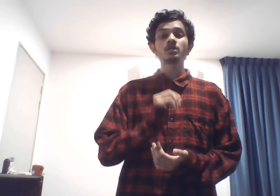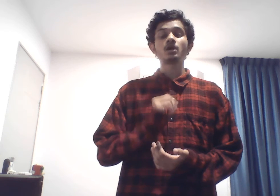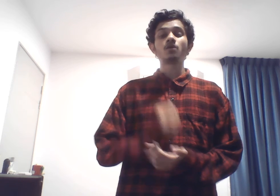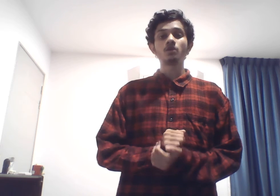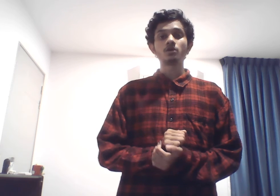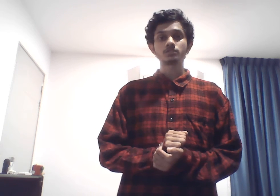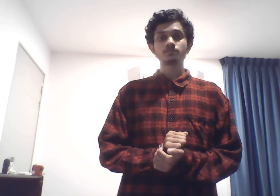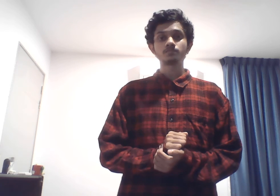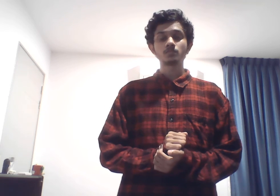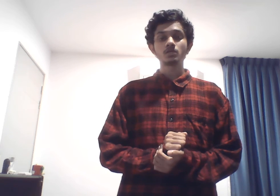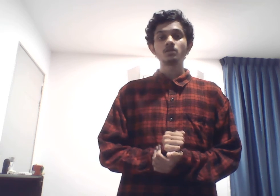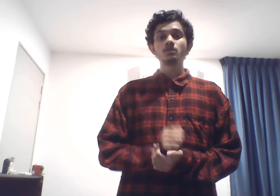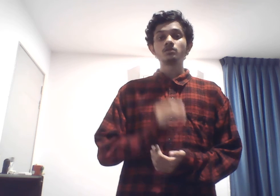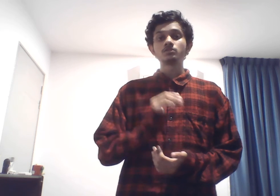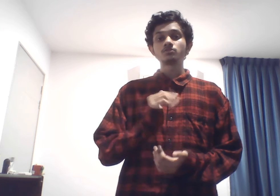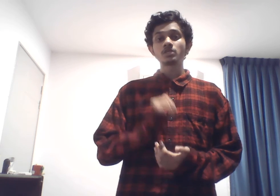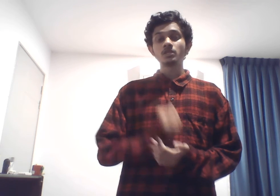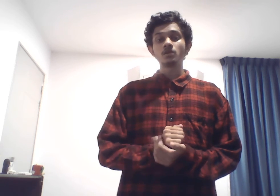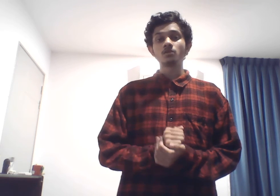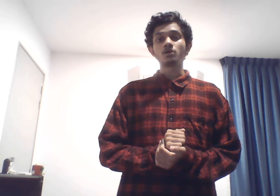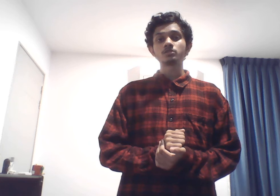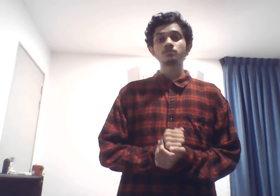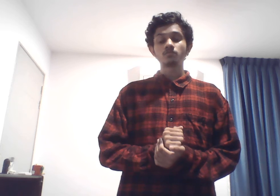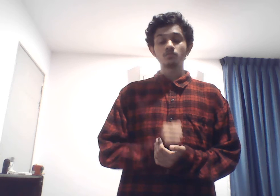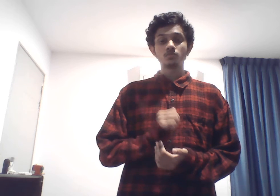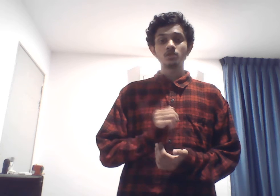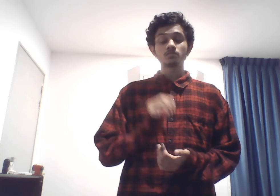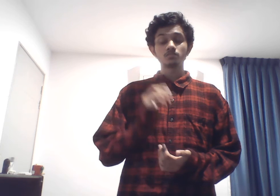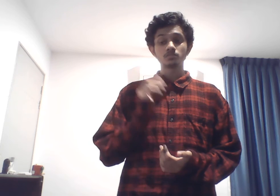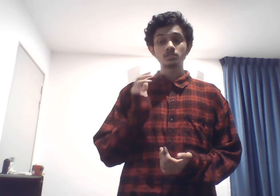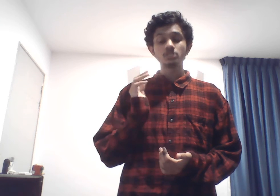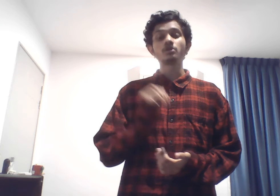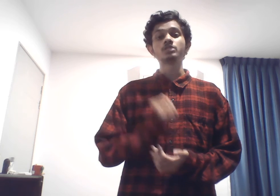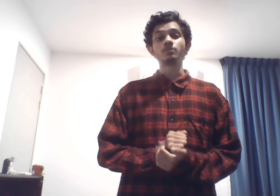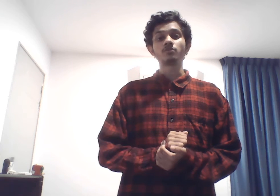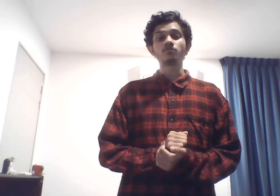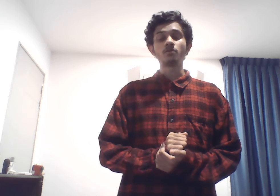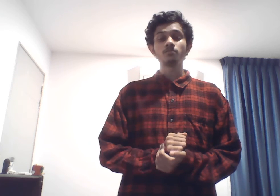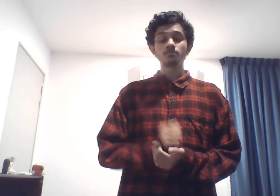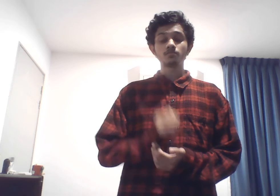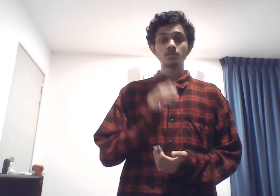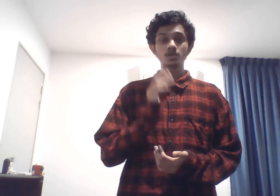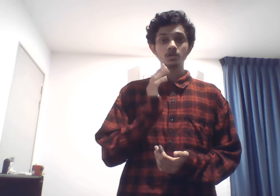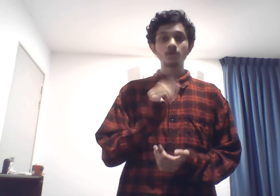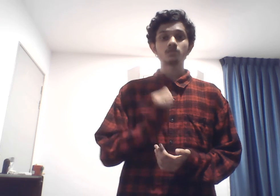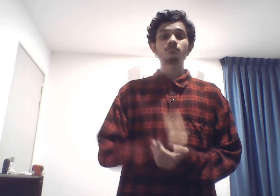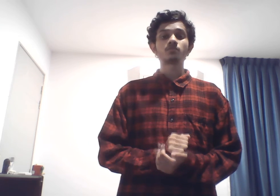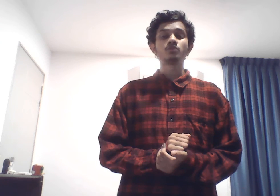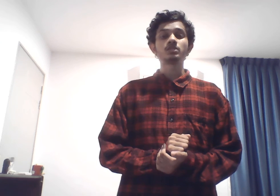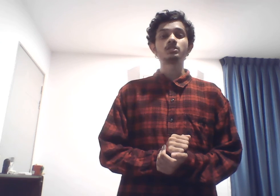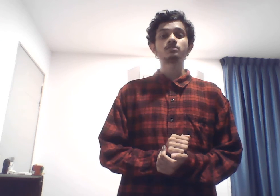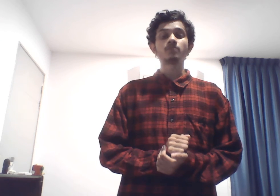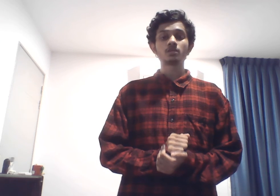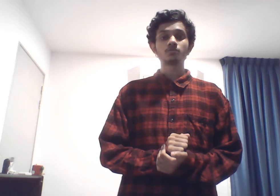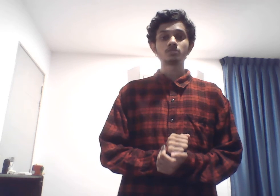strengthen our laws. Strengthening our laws will discourage people from doing this medical